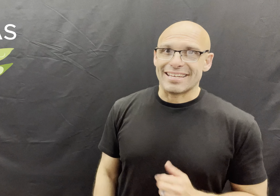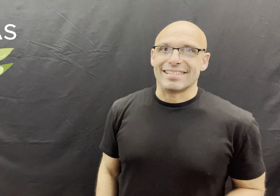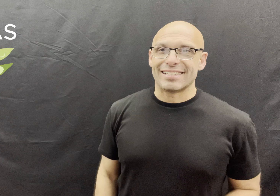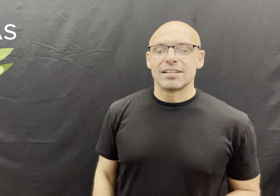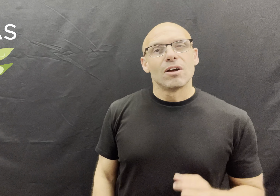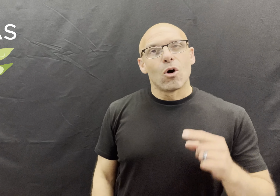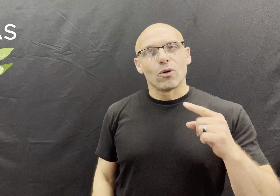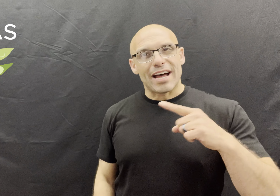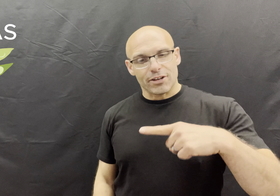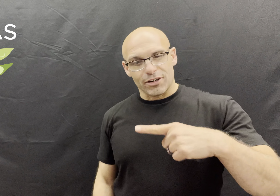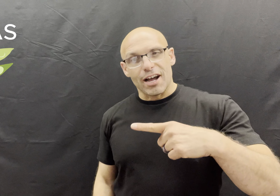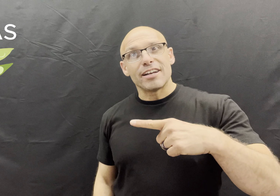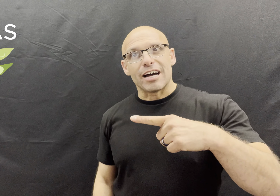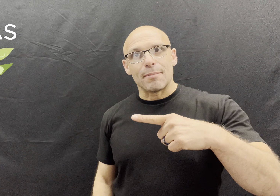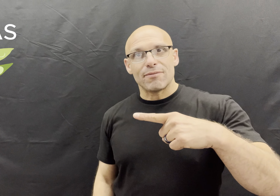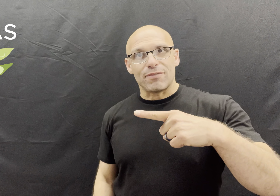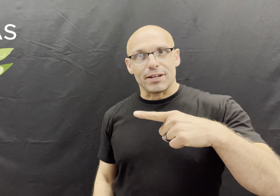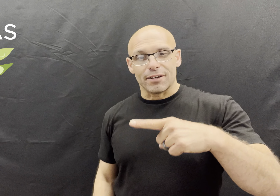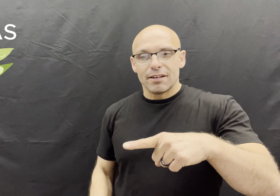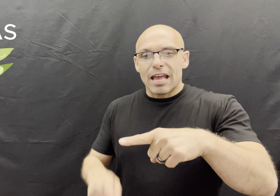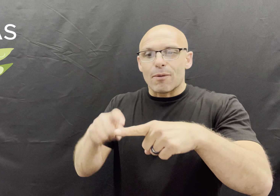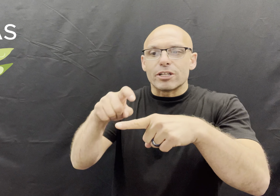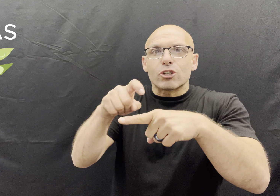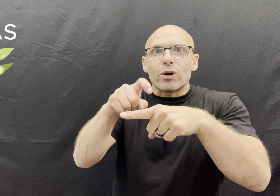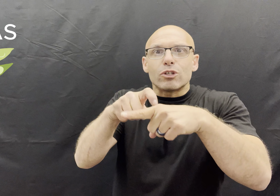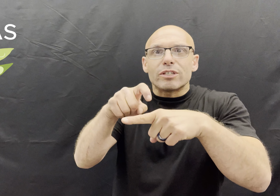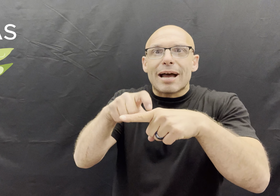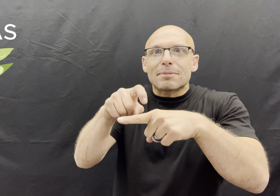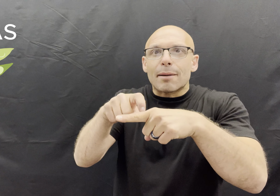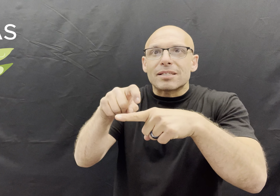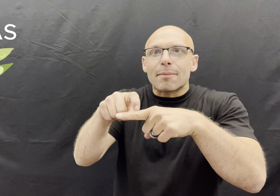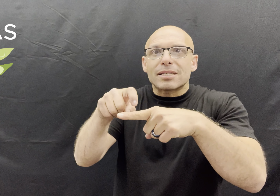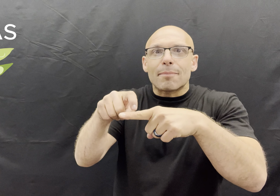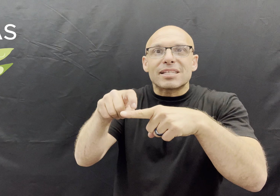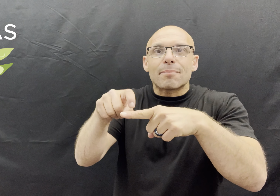Peas. Hold out your non-dominant finger, and we're just going to tap, tap, tap, tap, tap, tap,